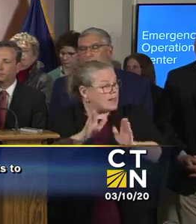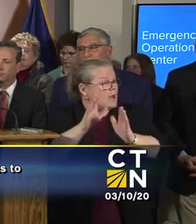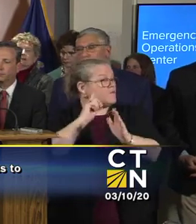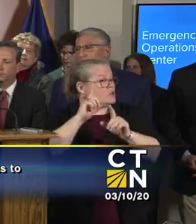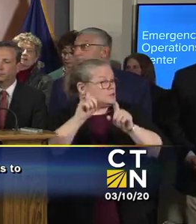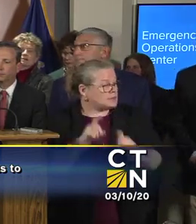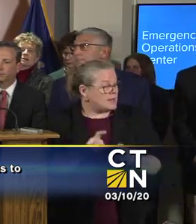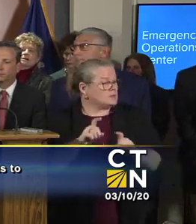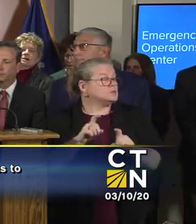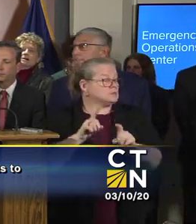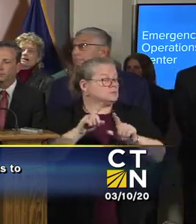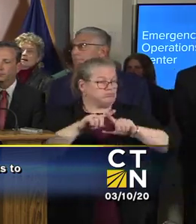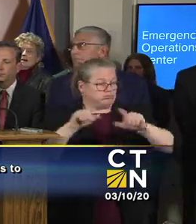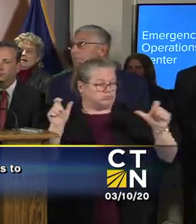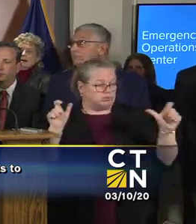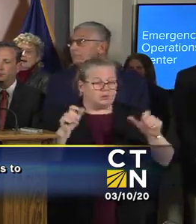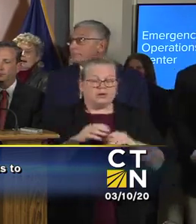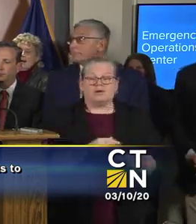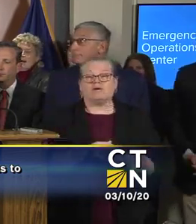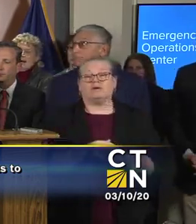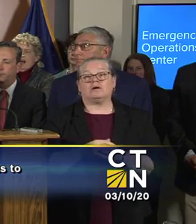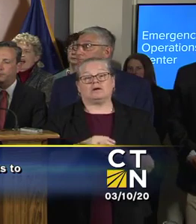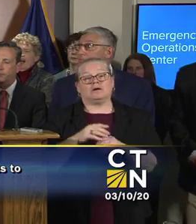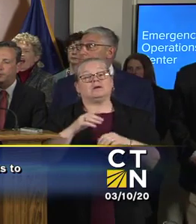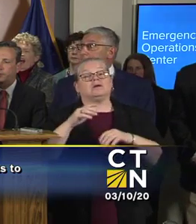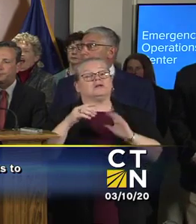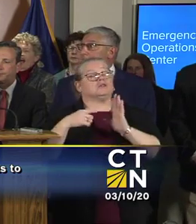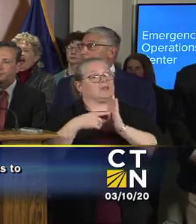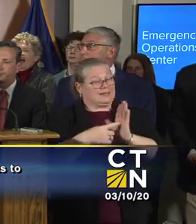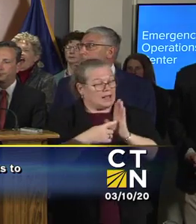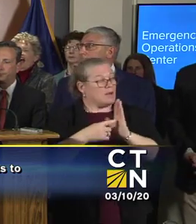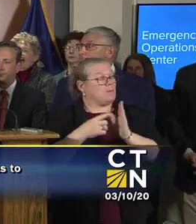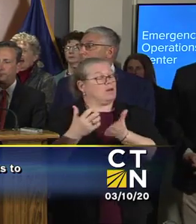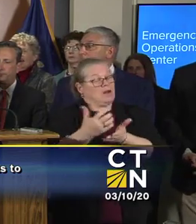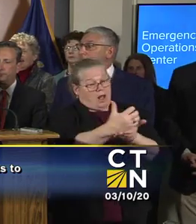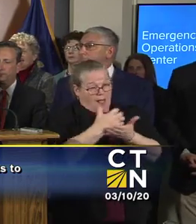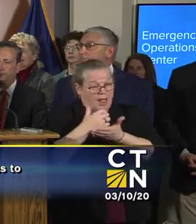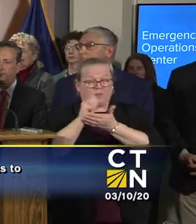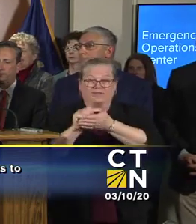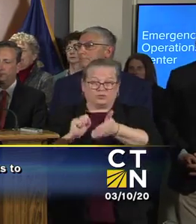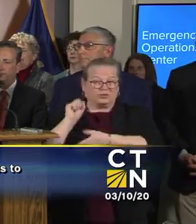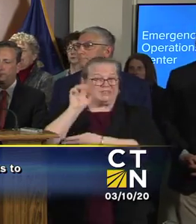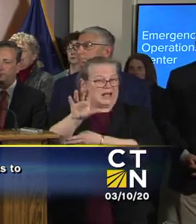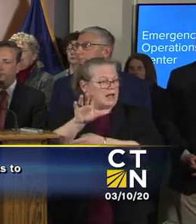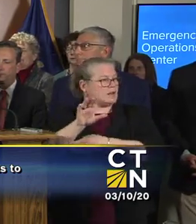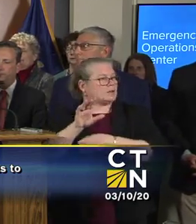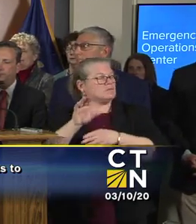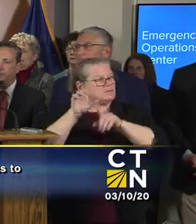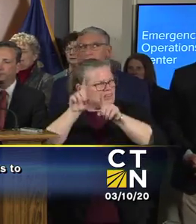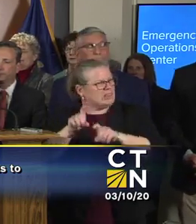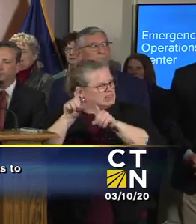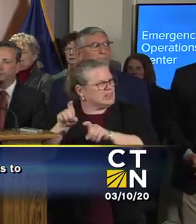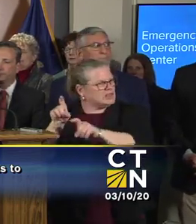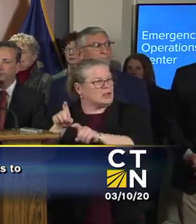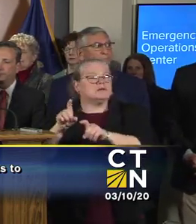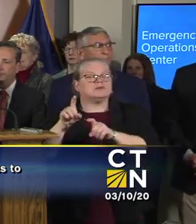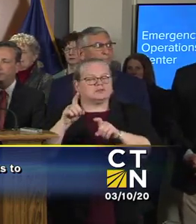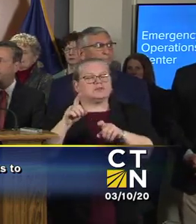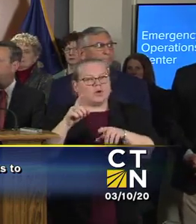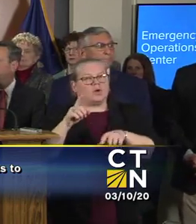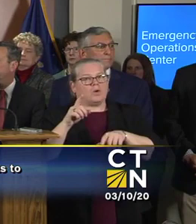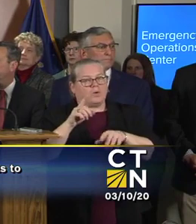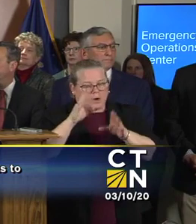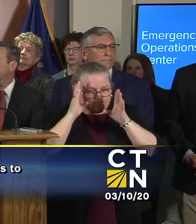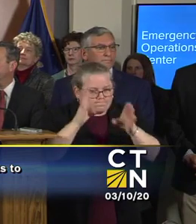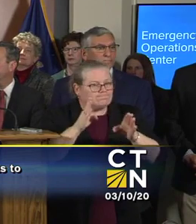on to the actual execution of those tests when the samples are shipped out. So we're working this from multiple angles as well. So as the governor said, we've